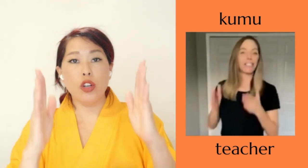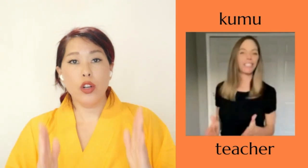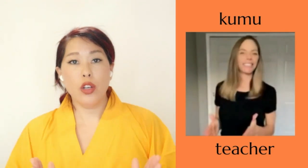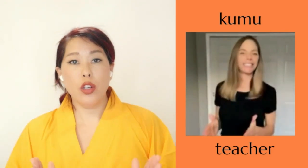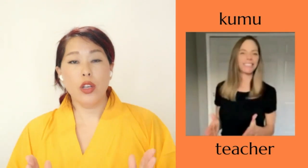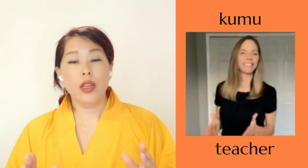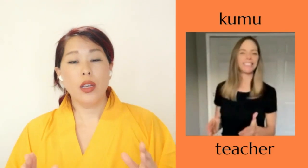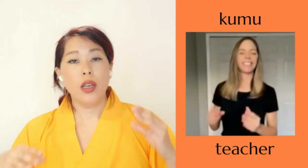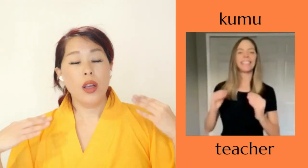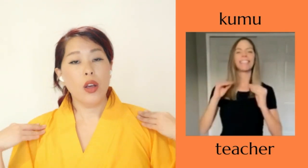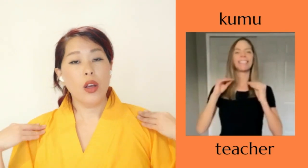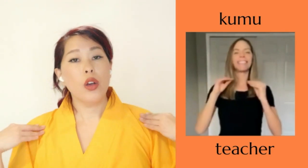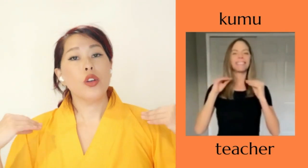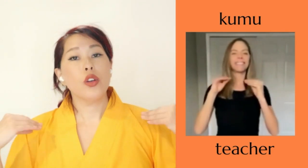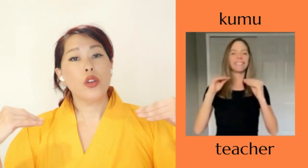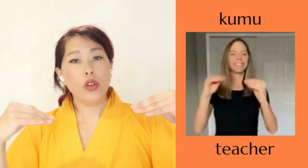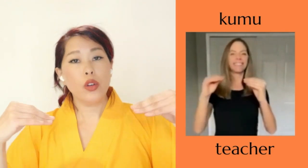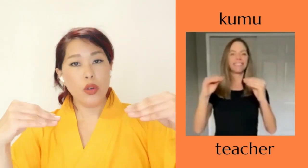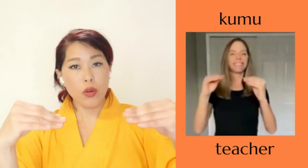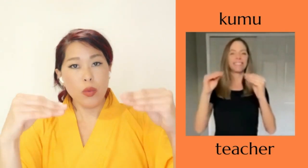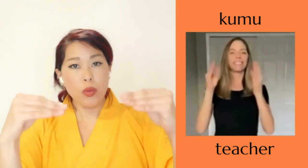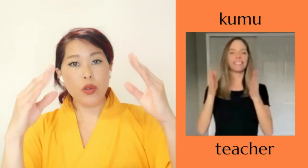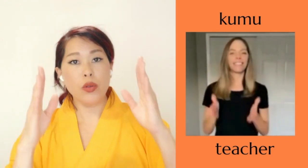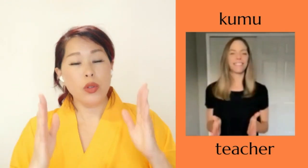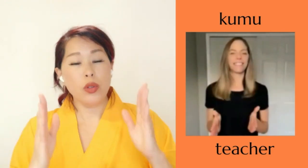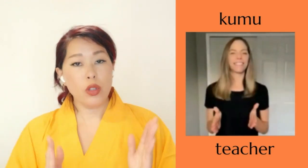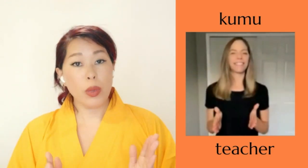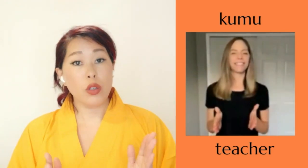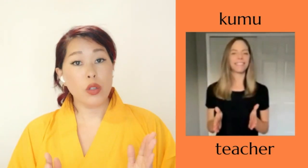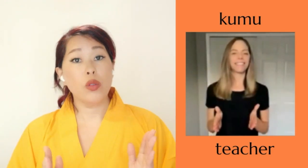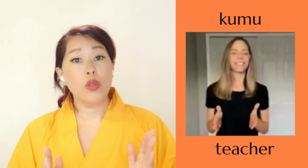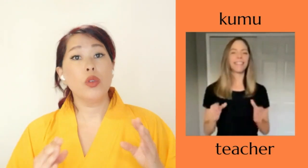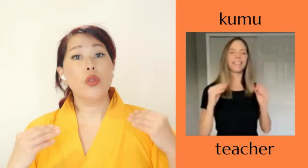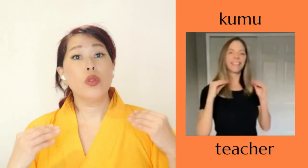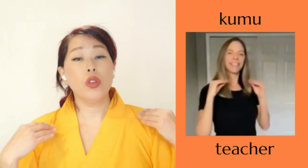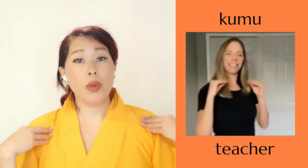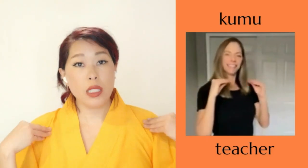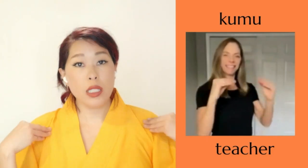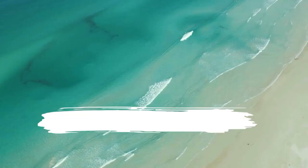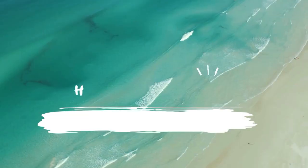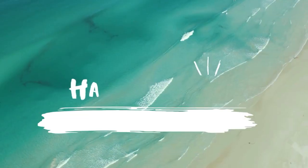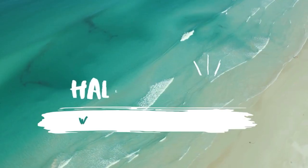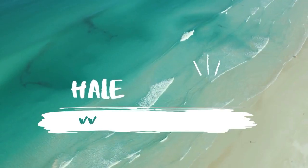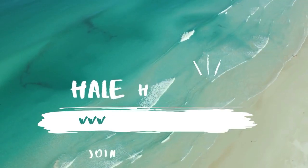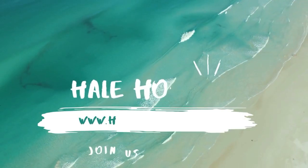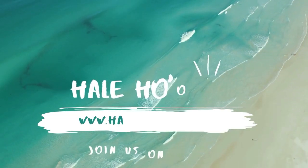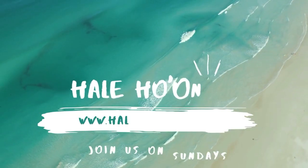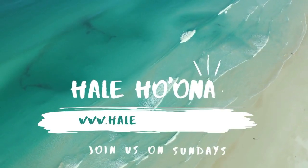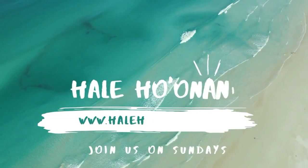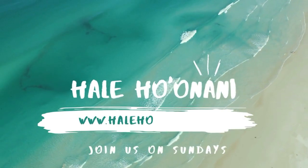Teacher. Kumu. You're my kumu, you're my teacher.